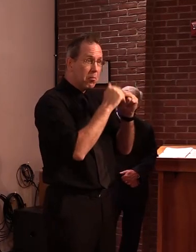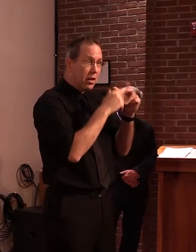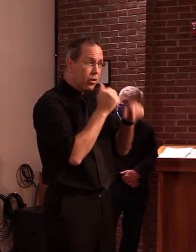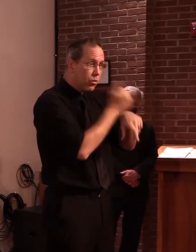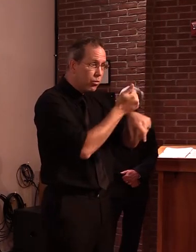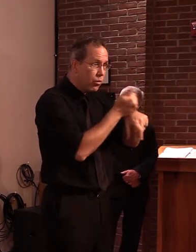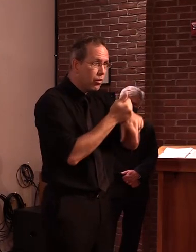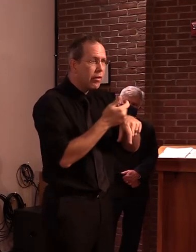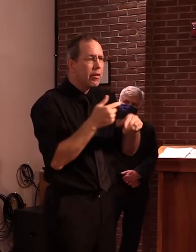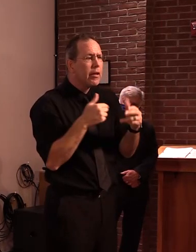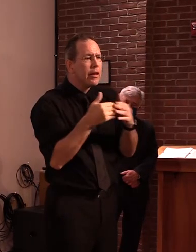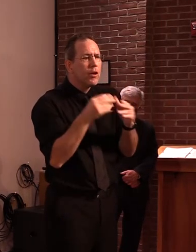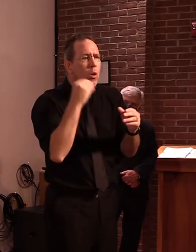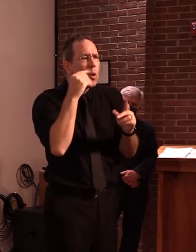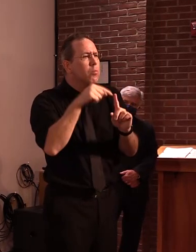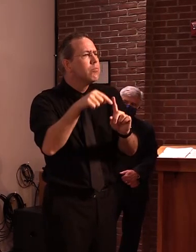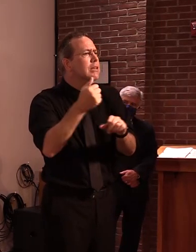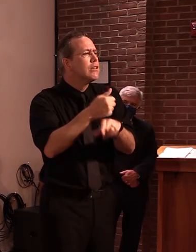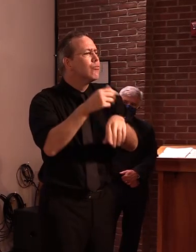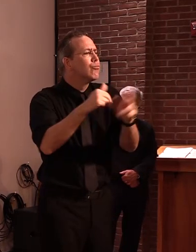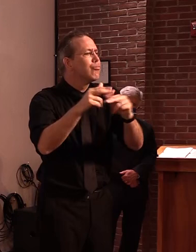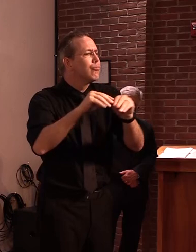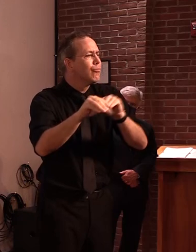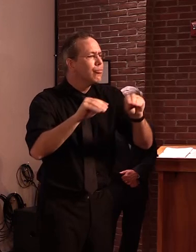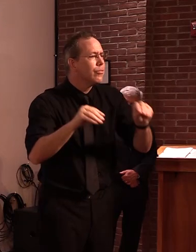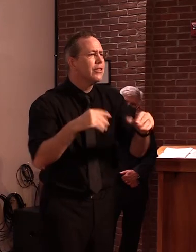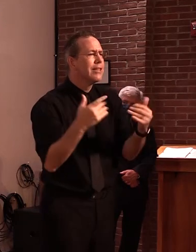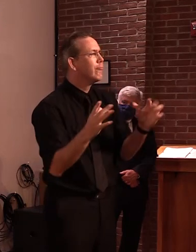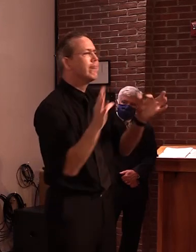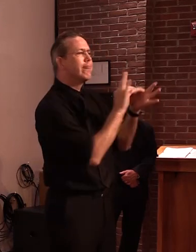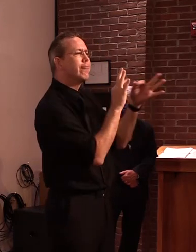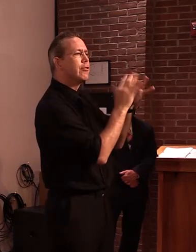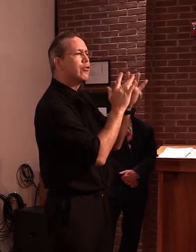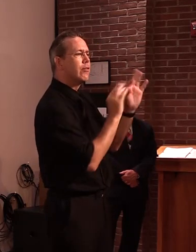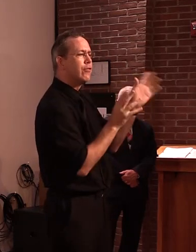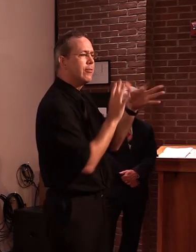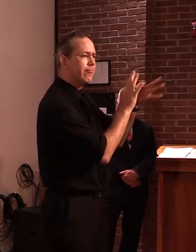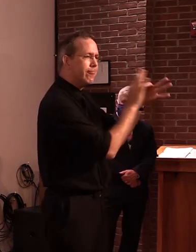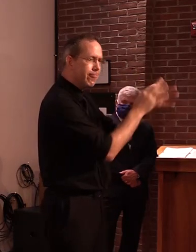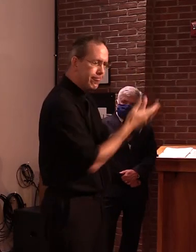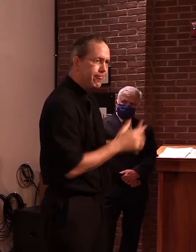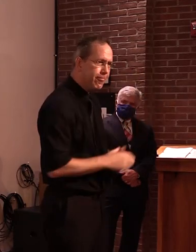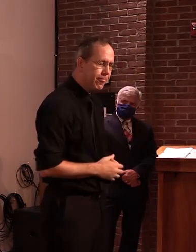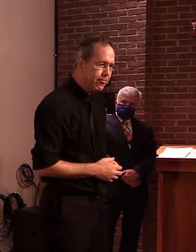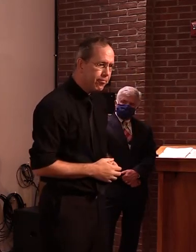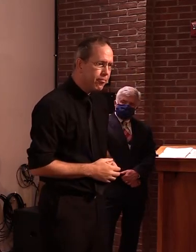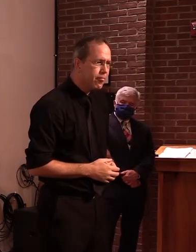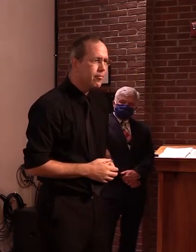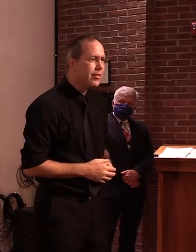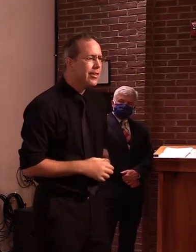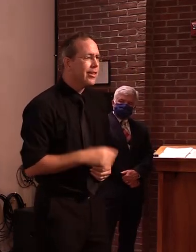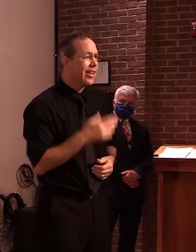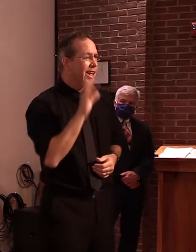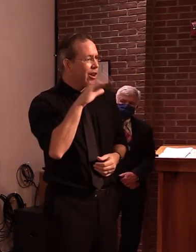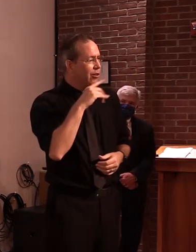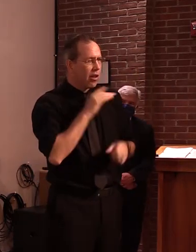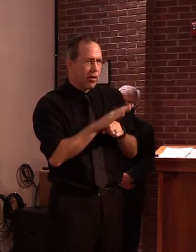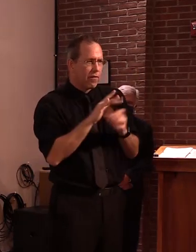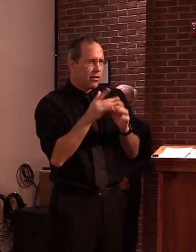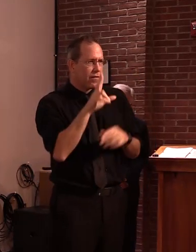believe wholeheartedly this is going to take, that won't be near enough. And everything we did with the CARES dollars and everything we're doing